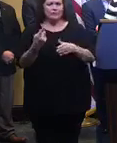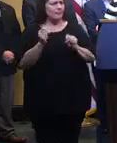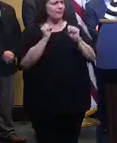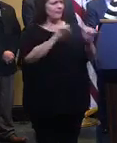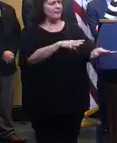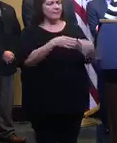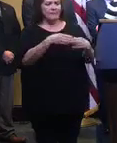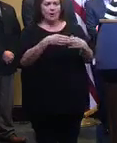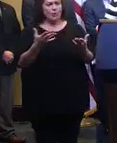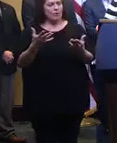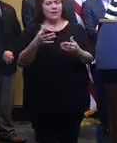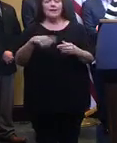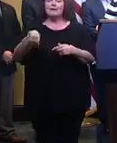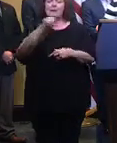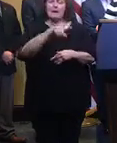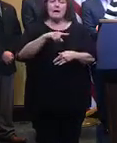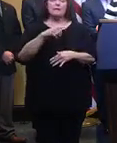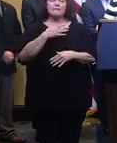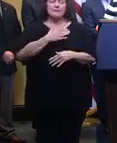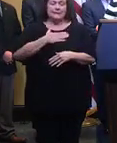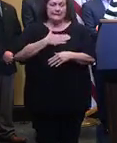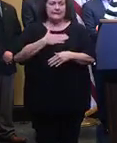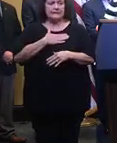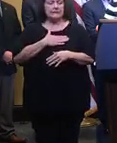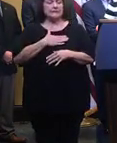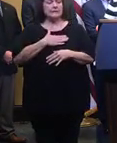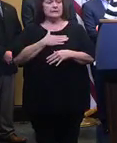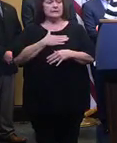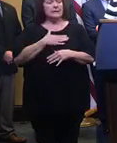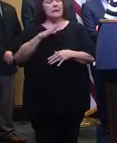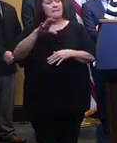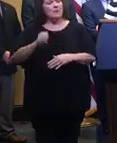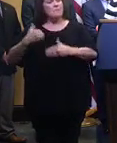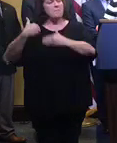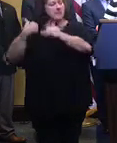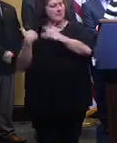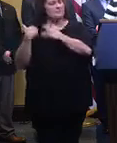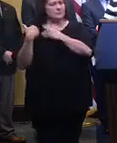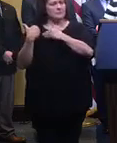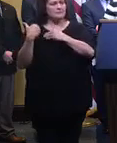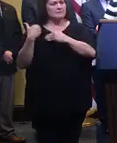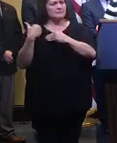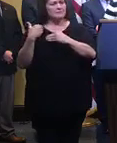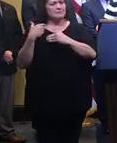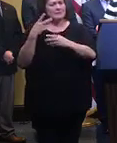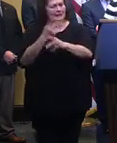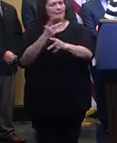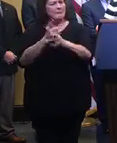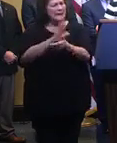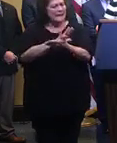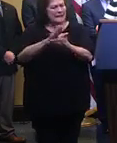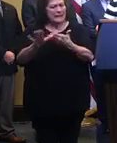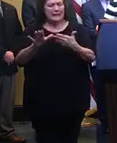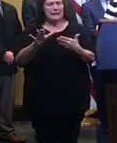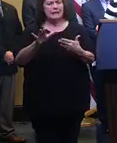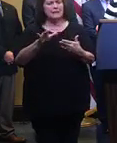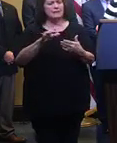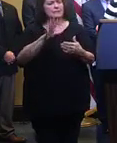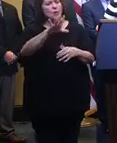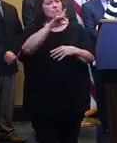that as residents of the city of New Orleans, that again, we be responsible and pick up our trash and dump it